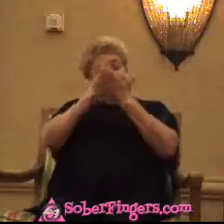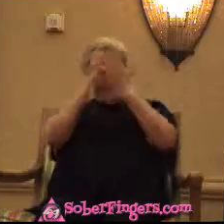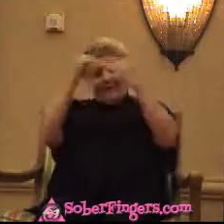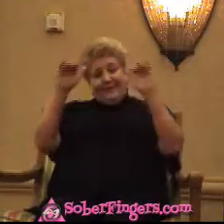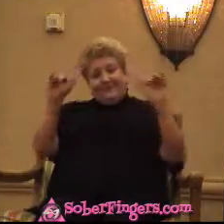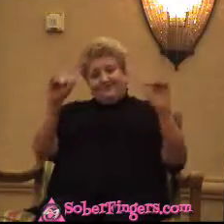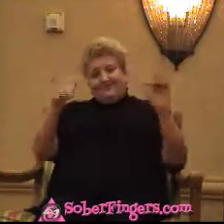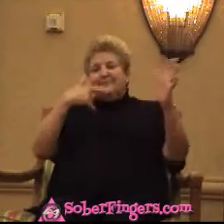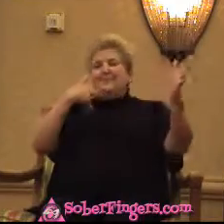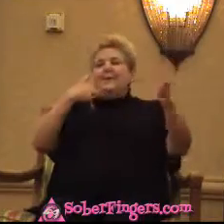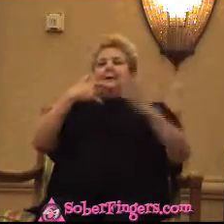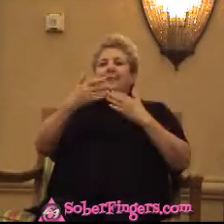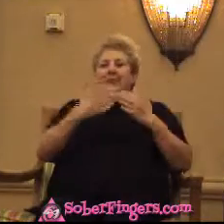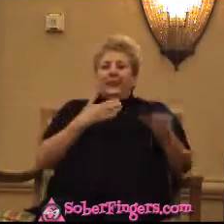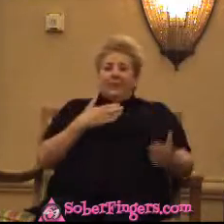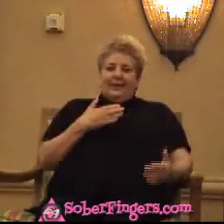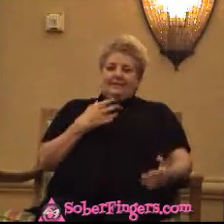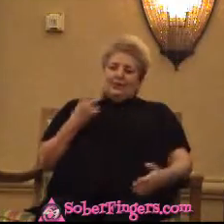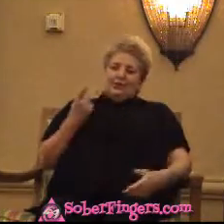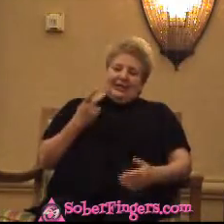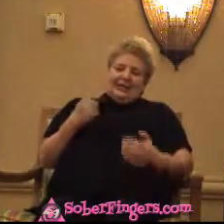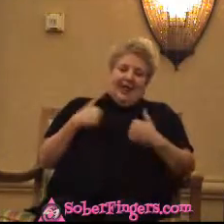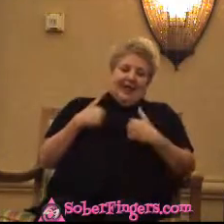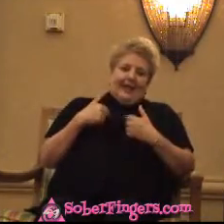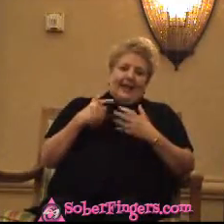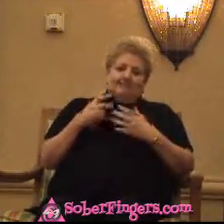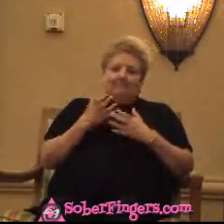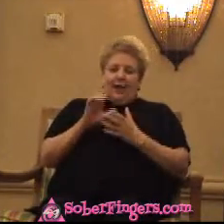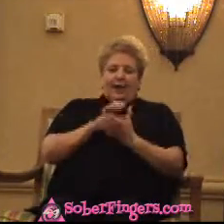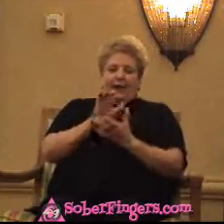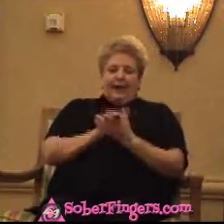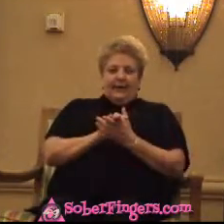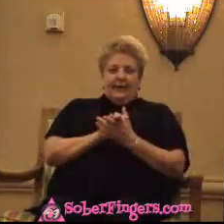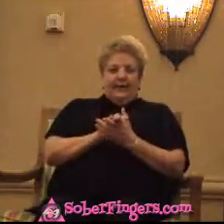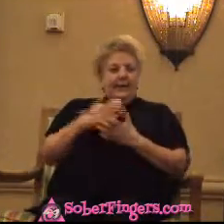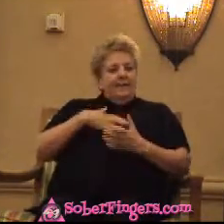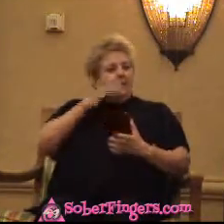Anyway, Betty Ann and I hooked up and she came to work for me and we got rid of my wife and we moved in together and